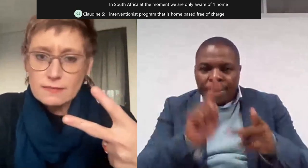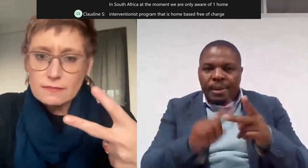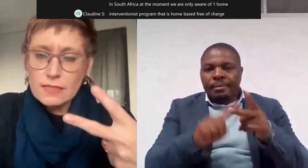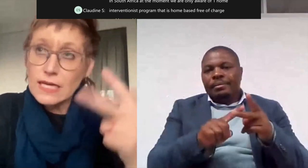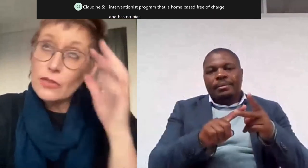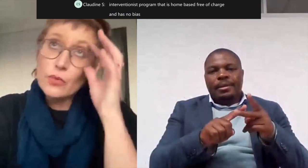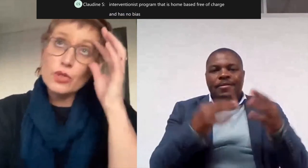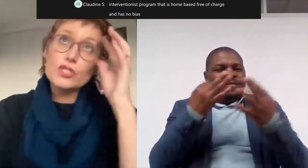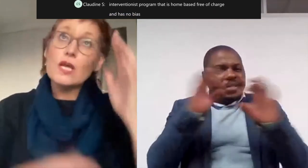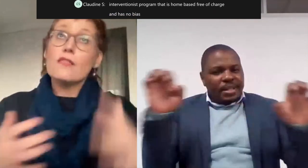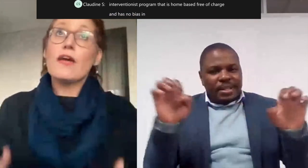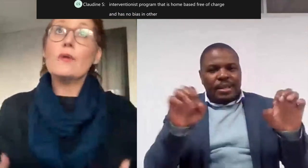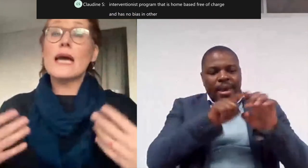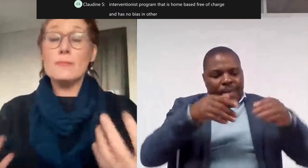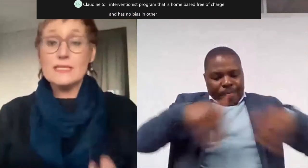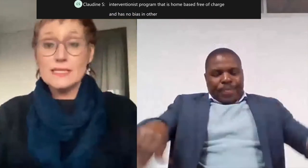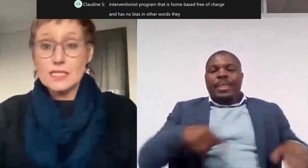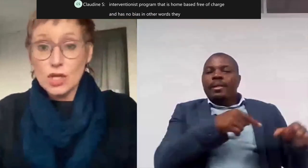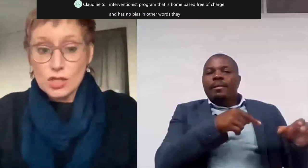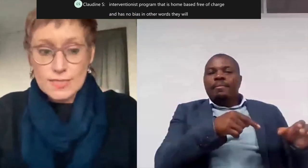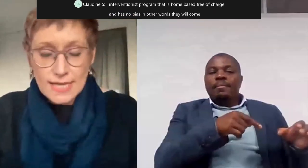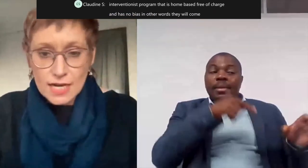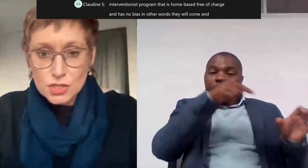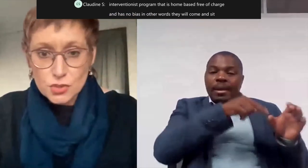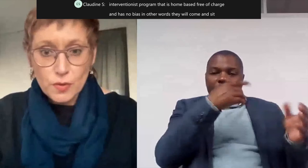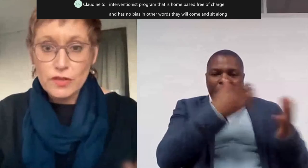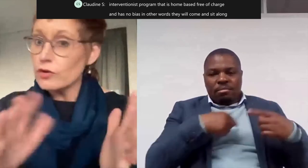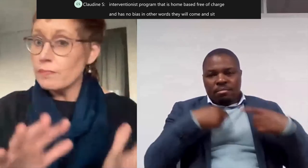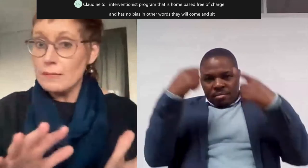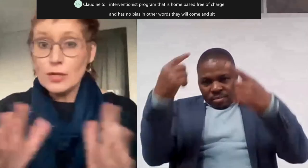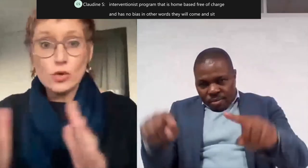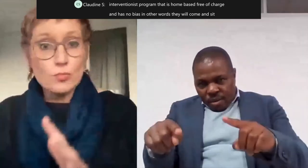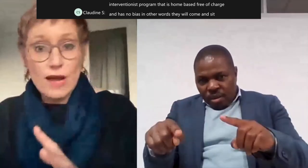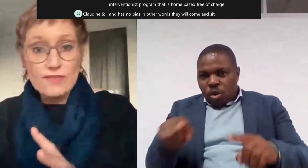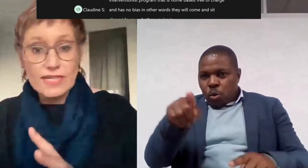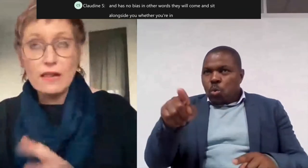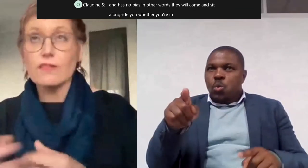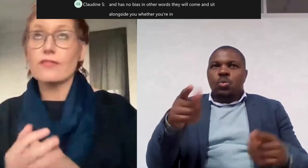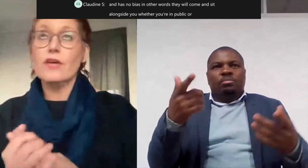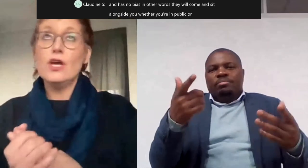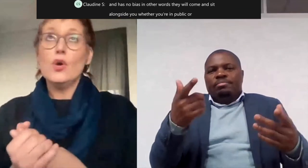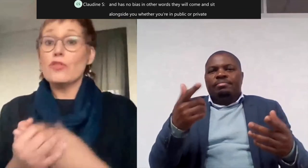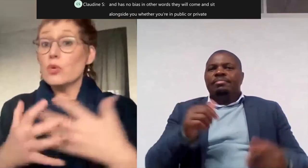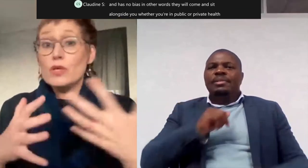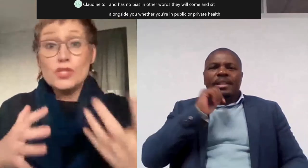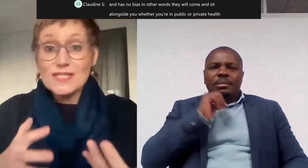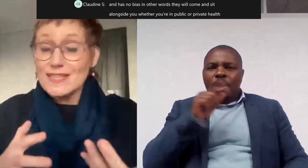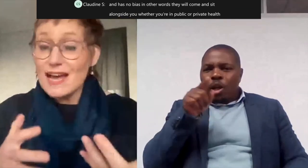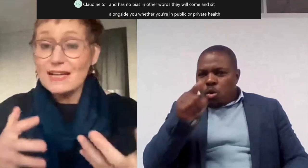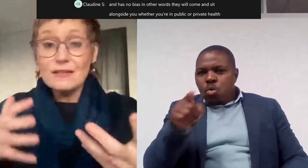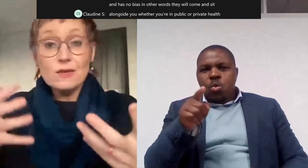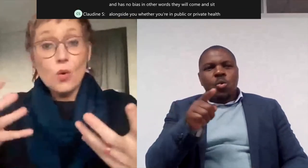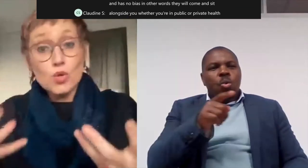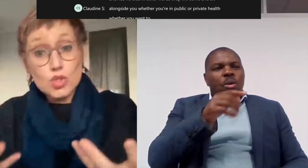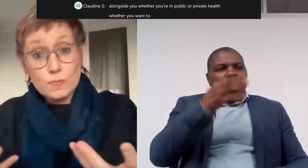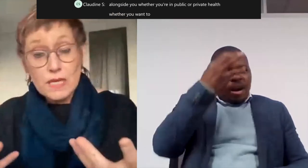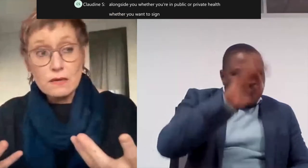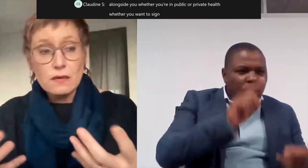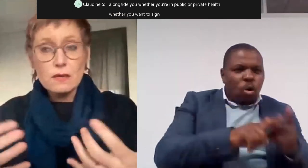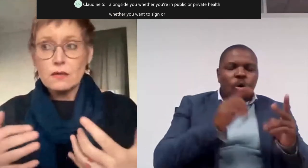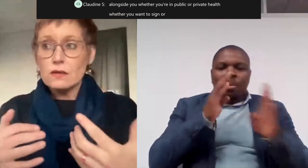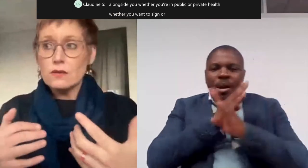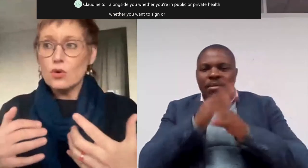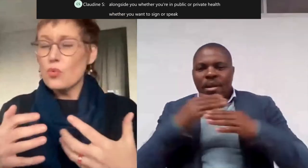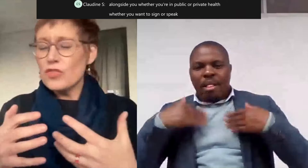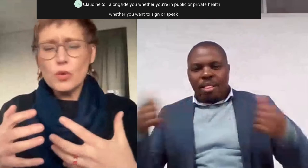bias. In other words, they will come and sit alongside you, whether you're in public or private health, whether you want to sign or